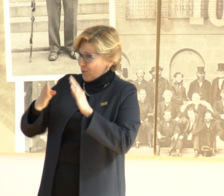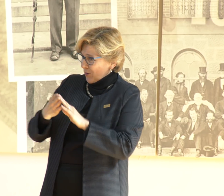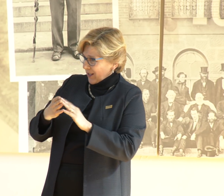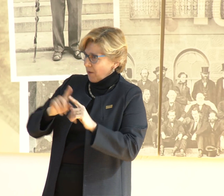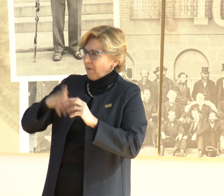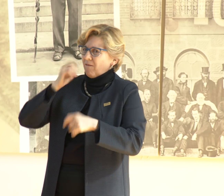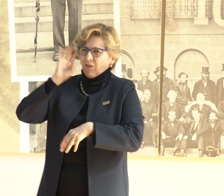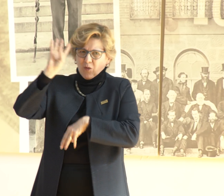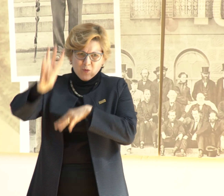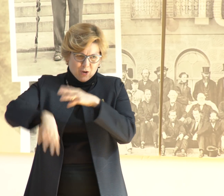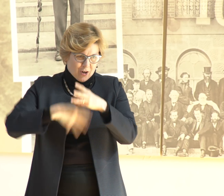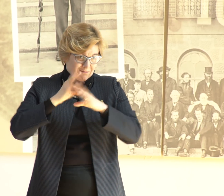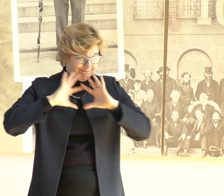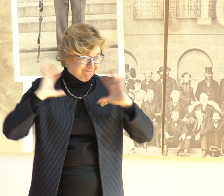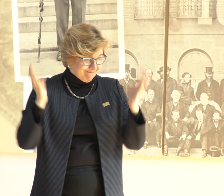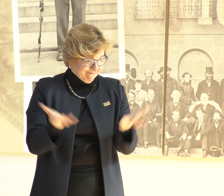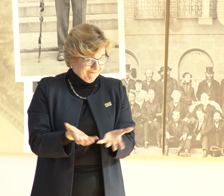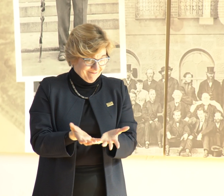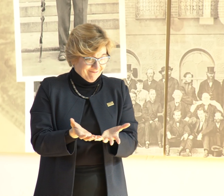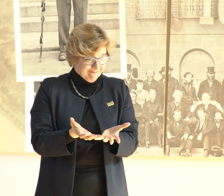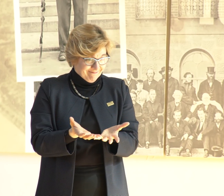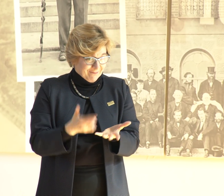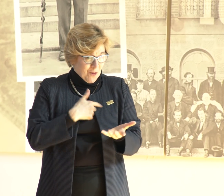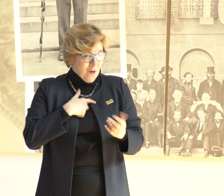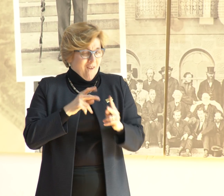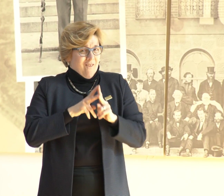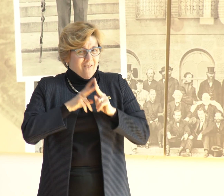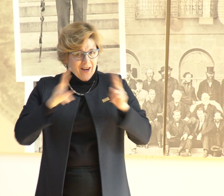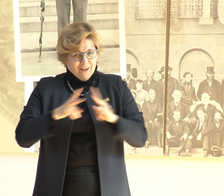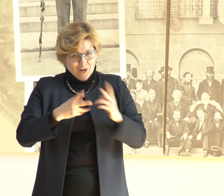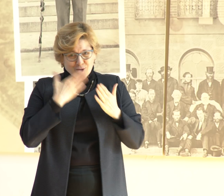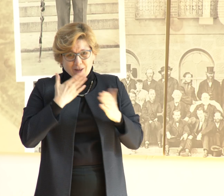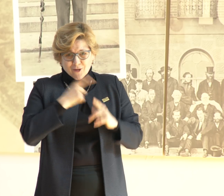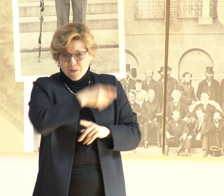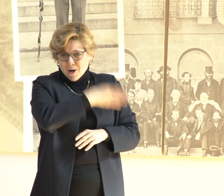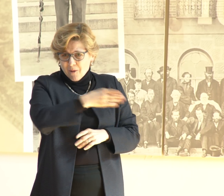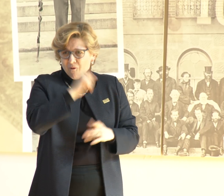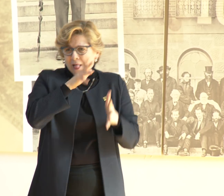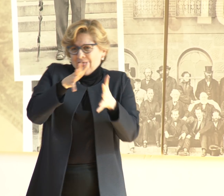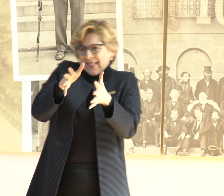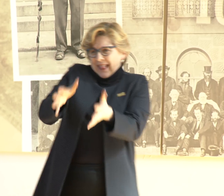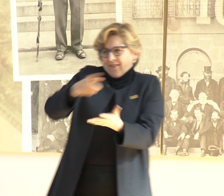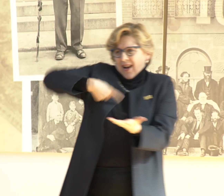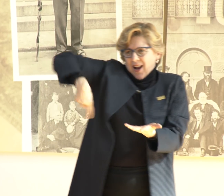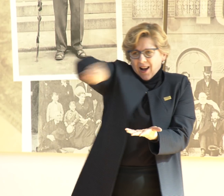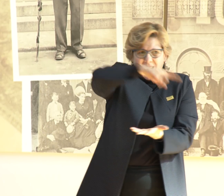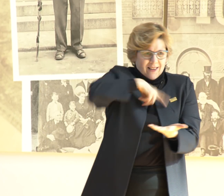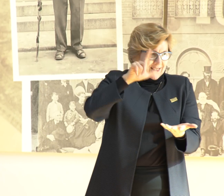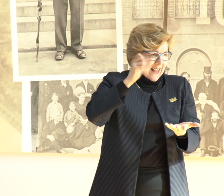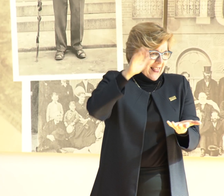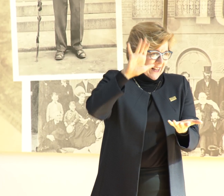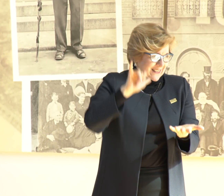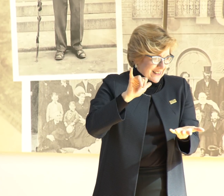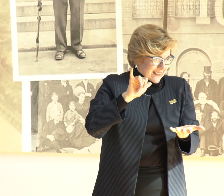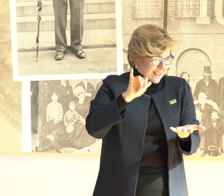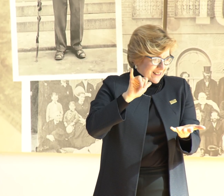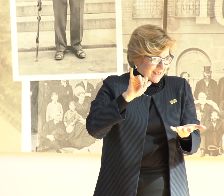provided in our visual language, not only for the deaf community, but for the world. and we are very grateful for Bernard